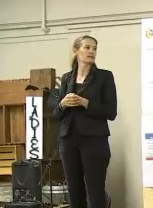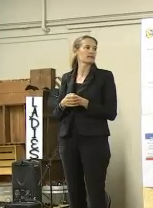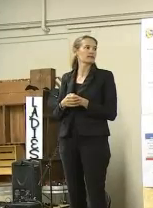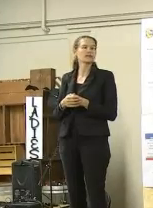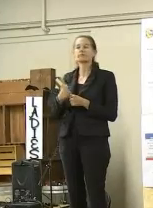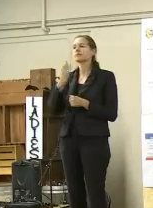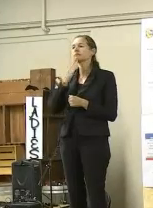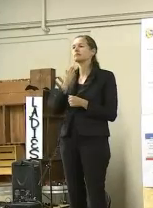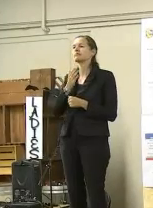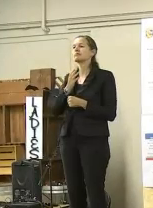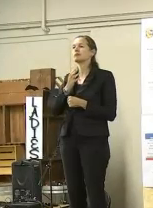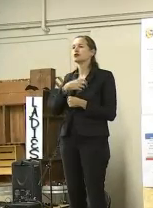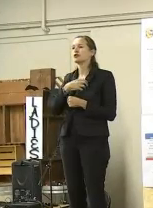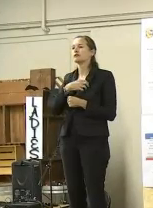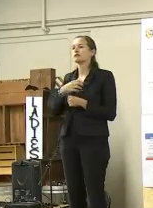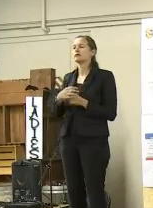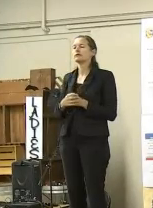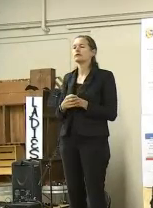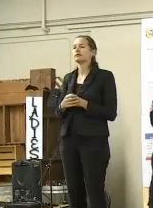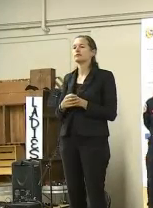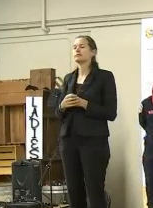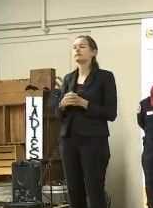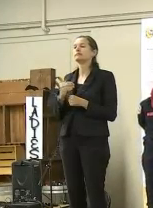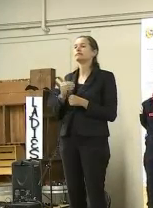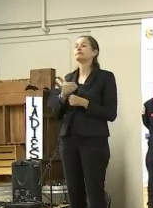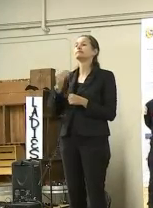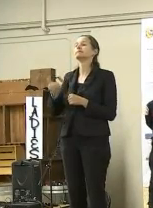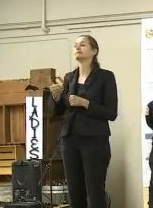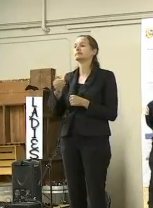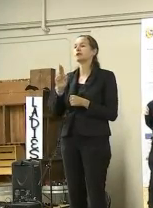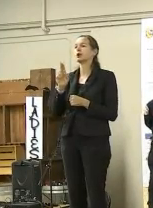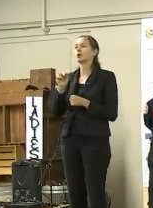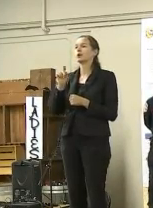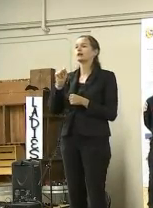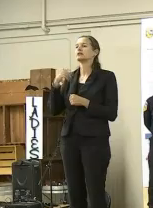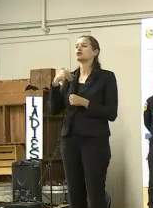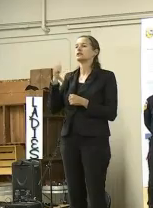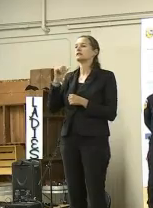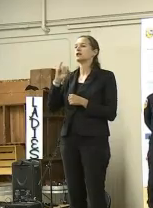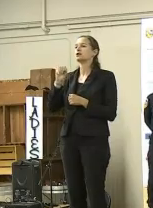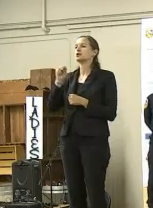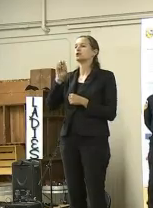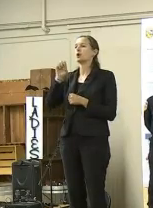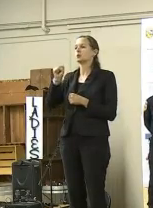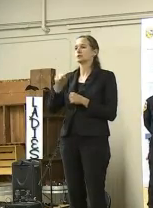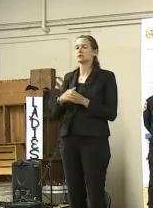Thank you, Sheriff. Now I'd like to invite up our Unit Chief, Chief Jones.